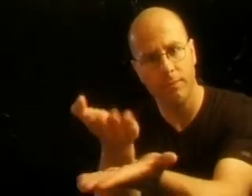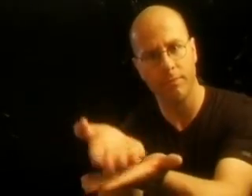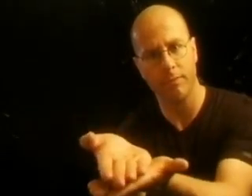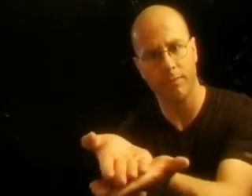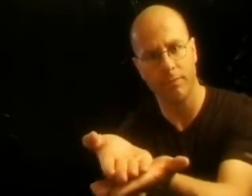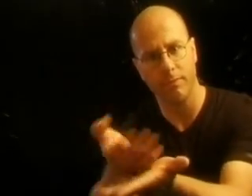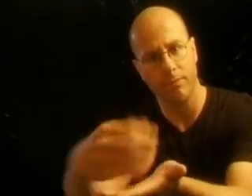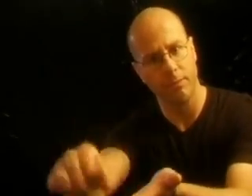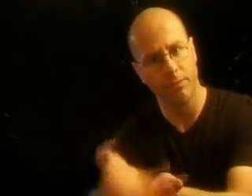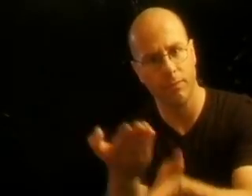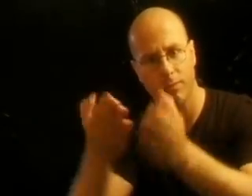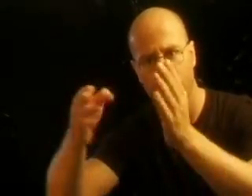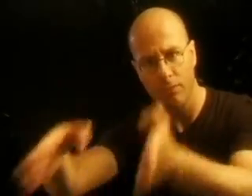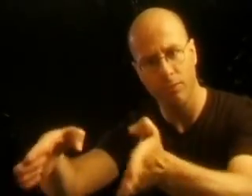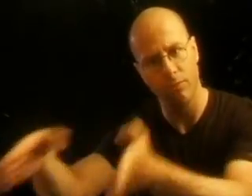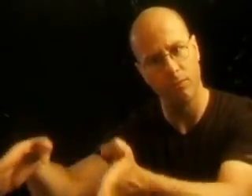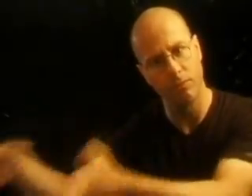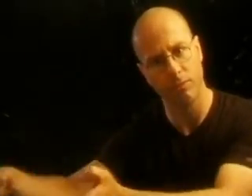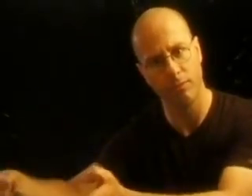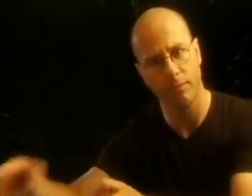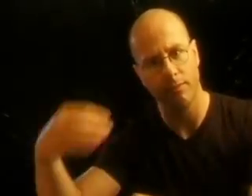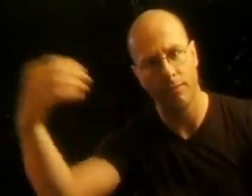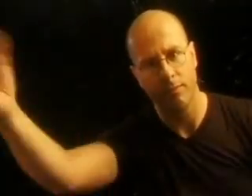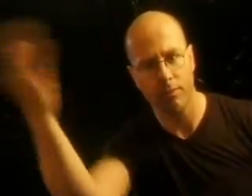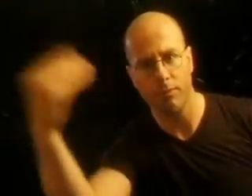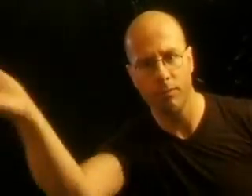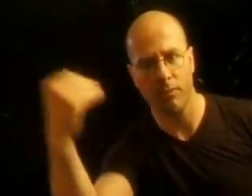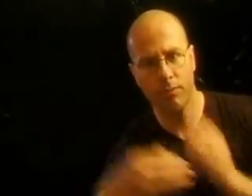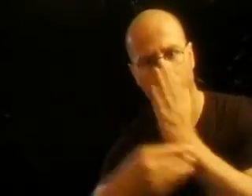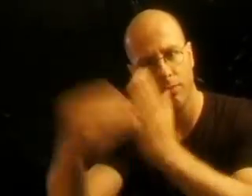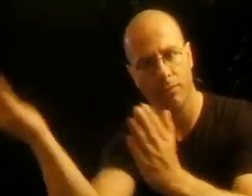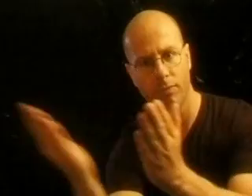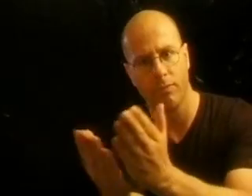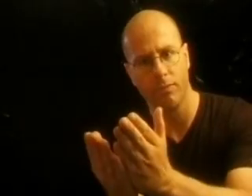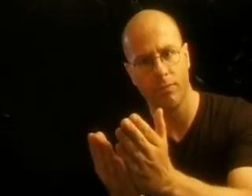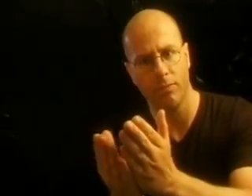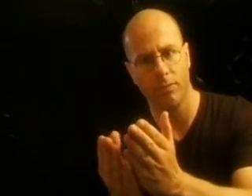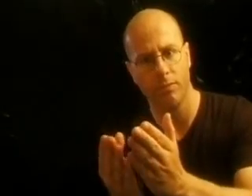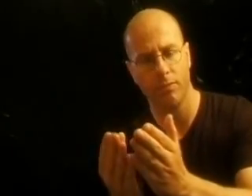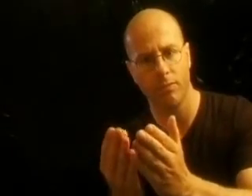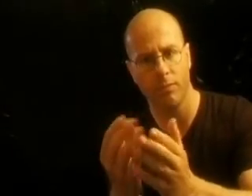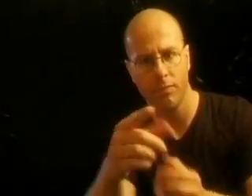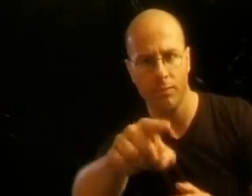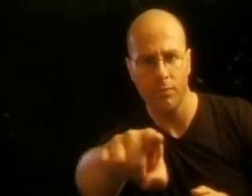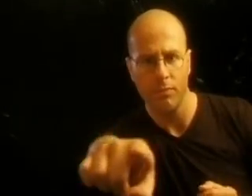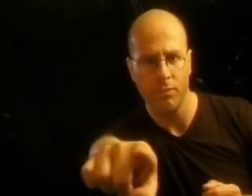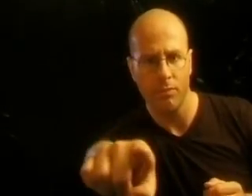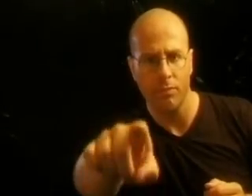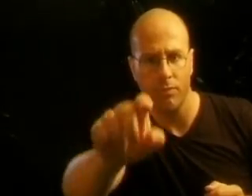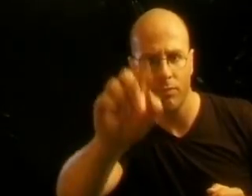I was loading a new program I had ordered from a magazine. Are